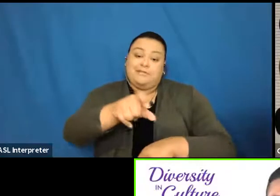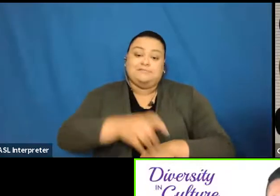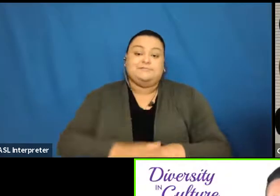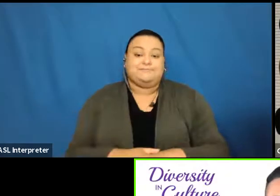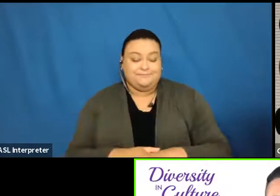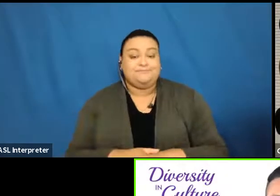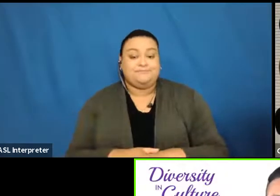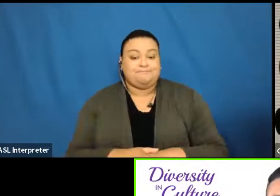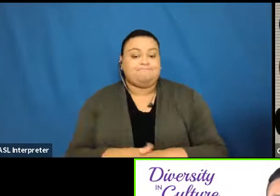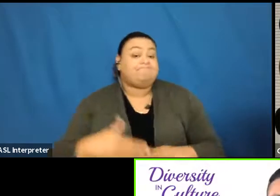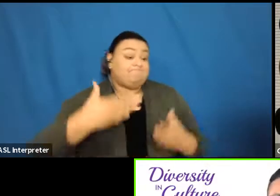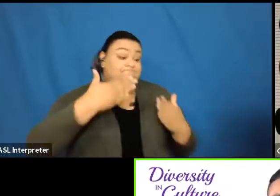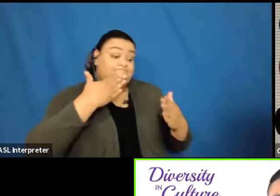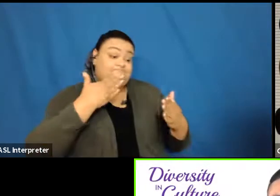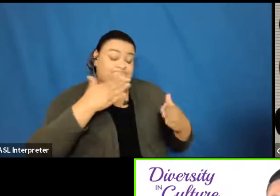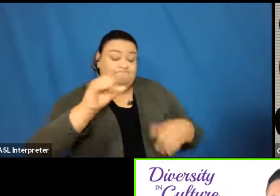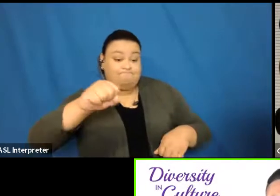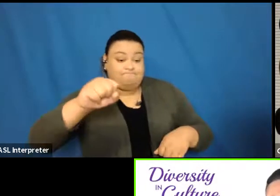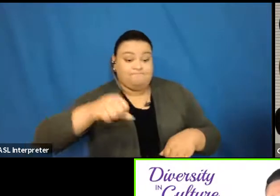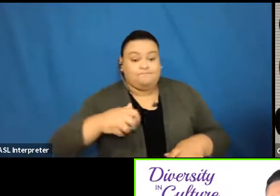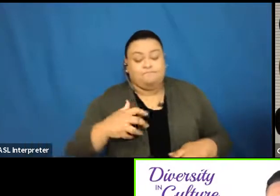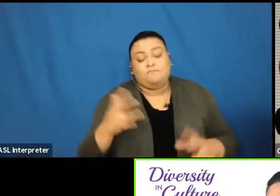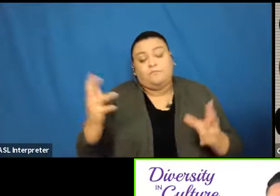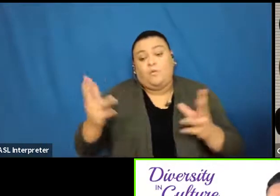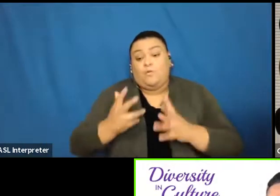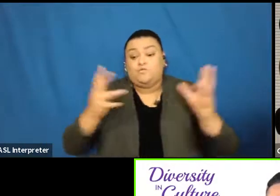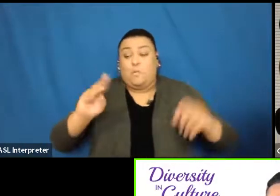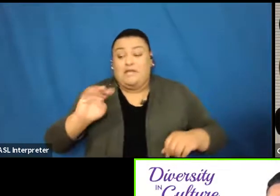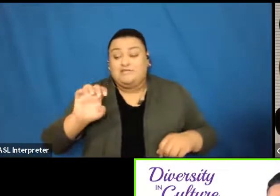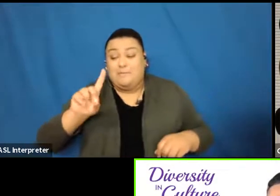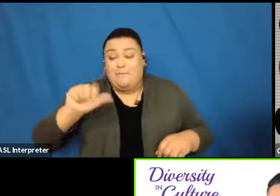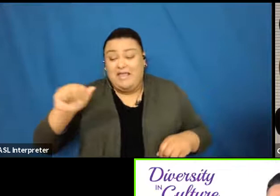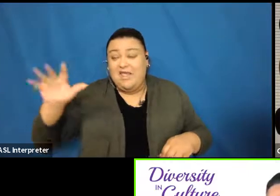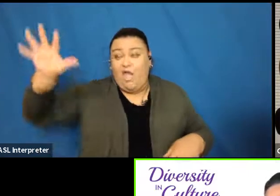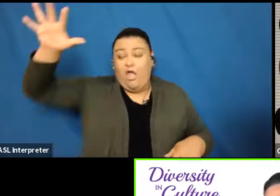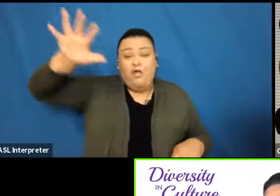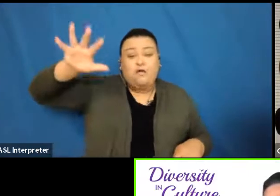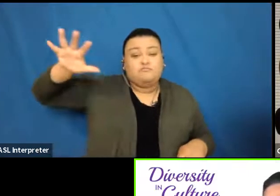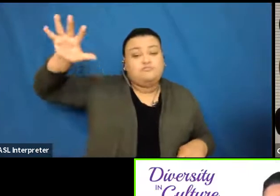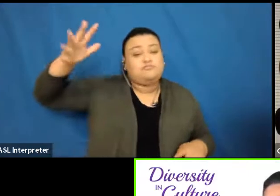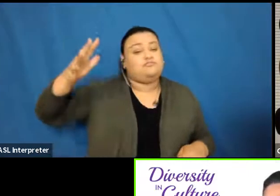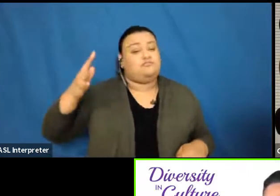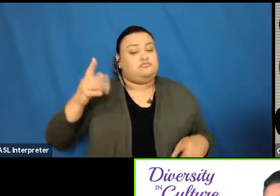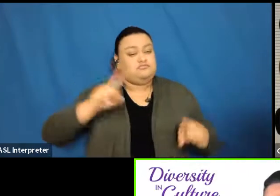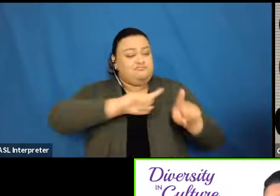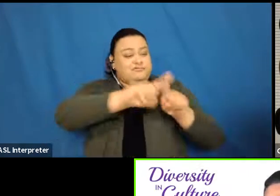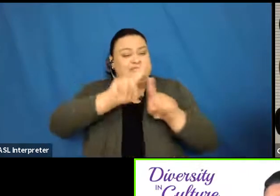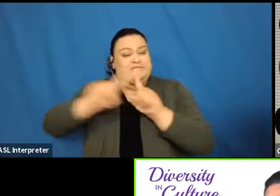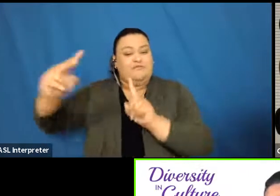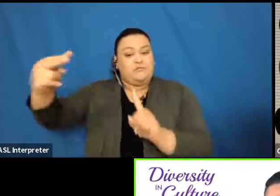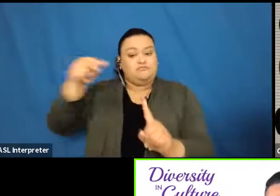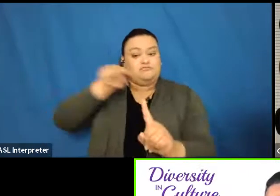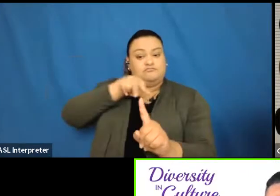Yes, thank you. I mean, there's so much media out there and so many different angles, right? It seems